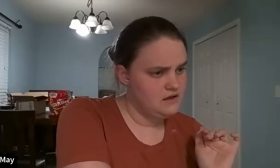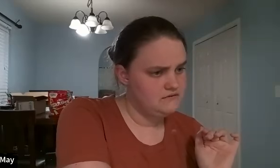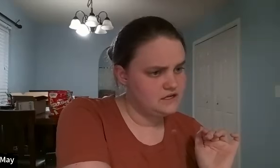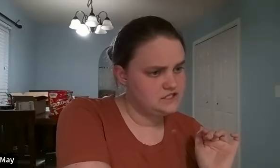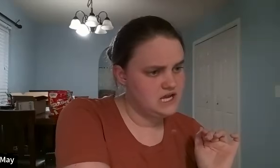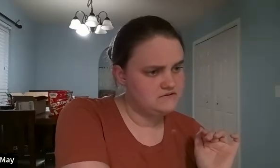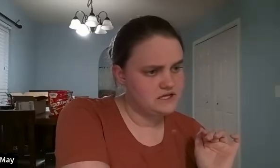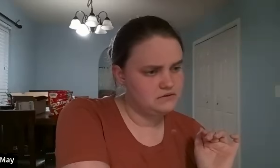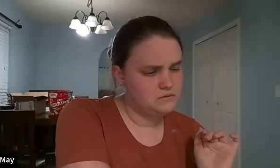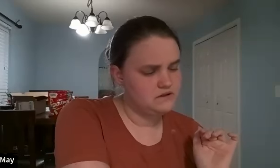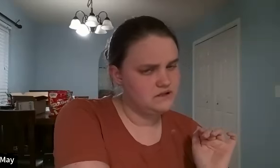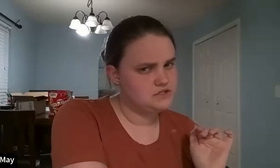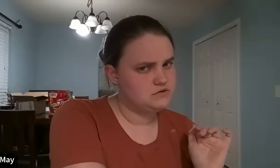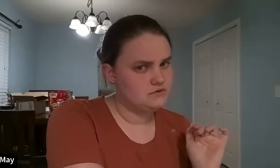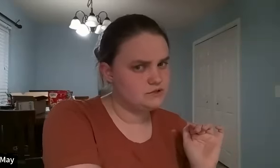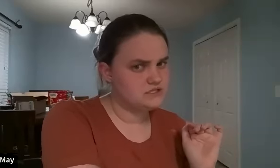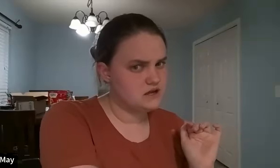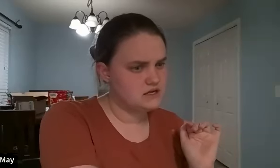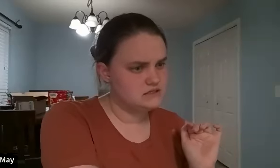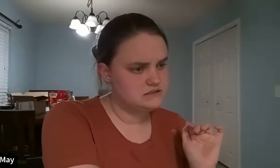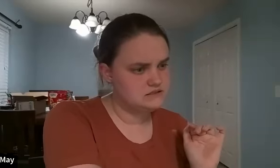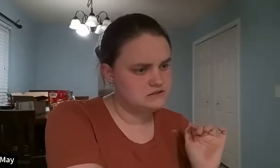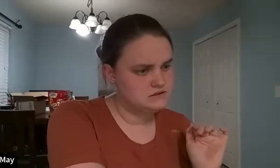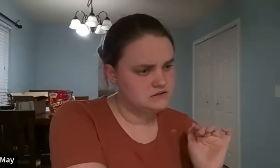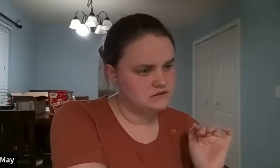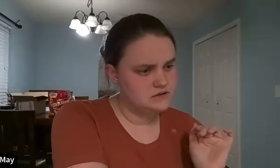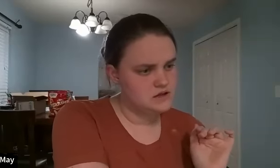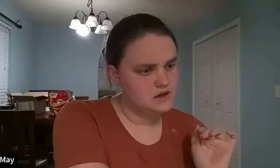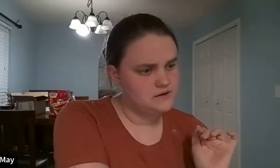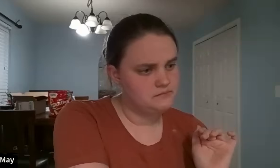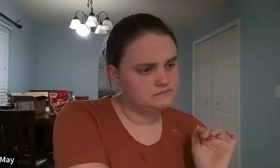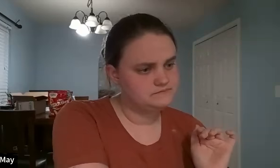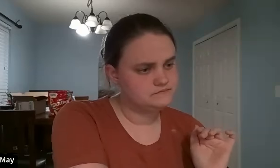I actually have like only like 2 or 3 more signs.